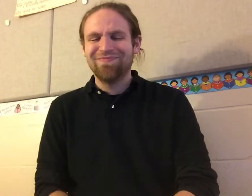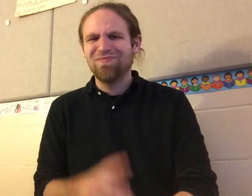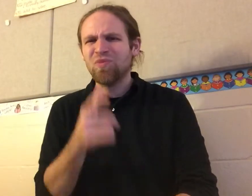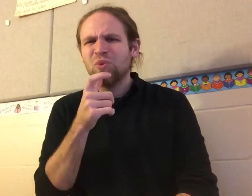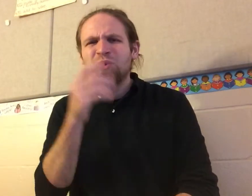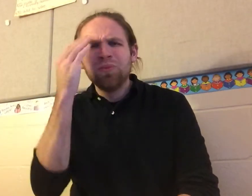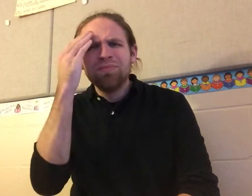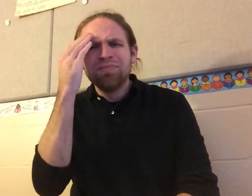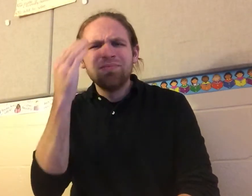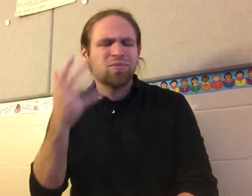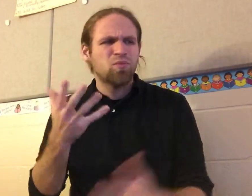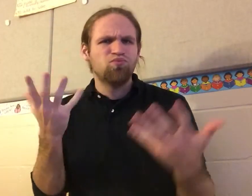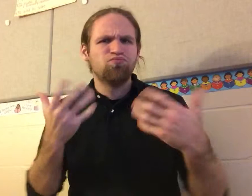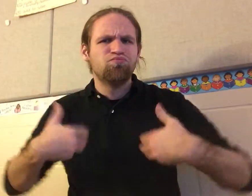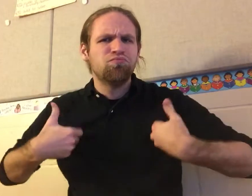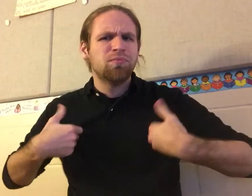what type of animal I am?